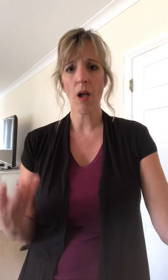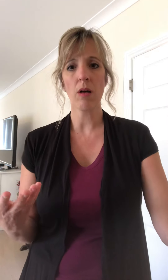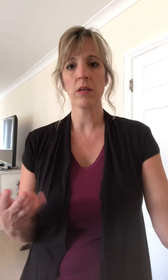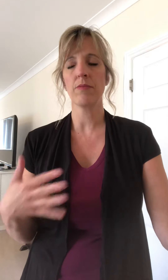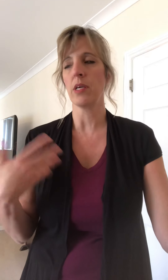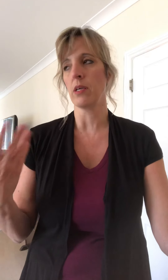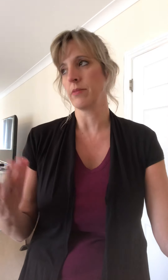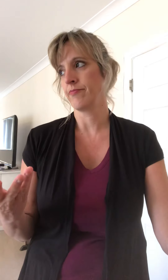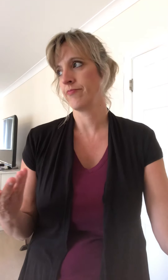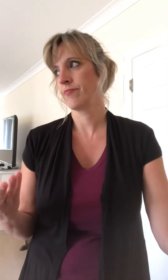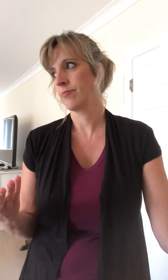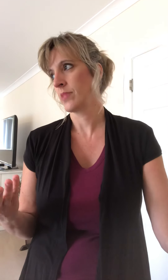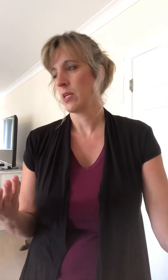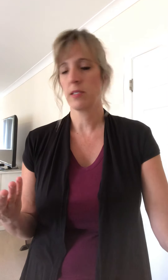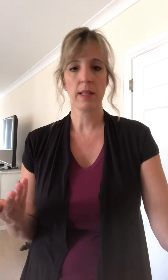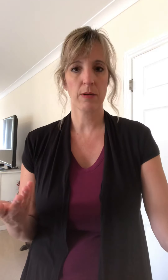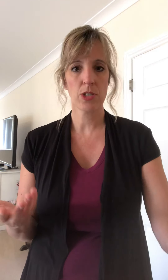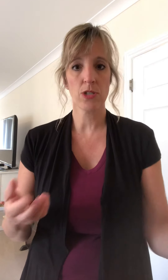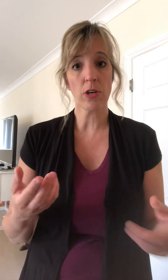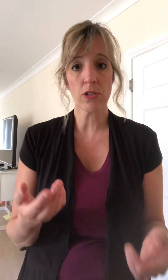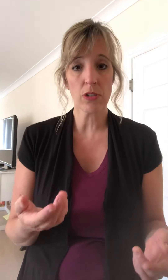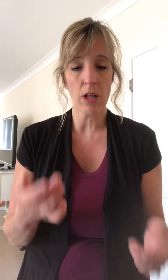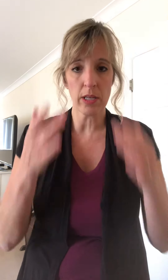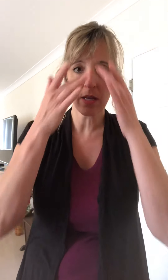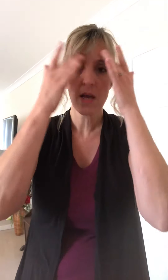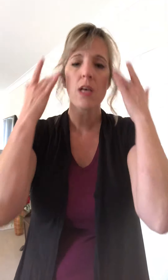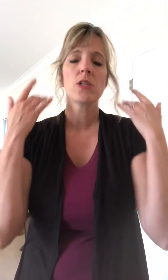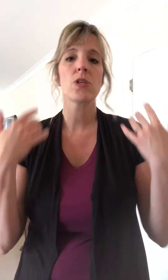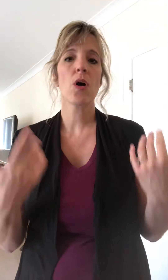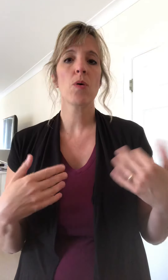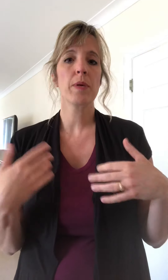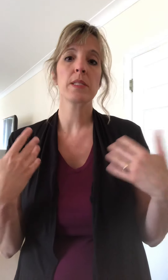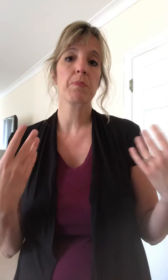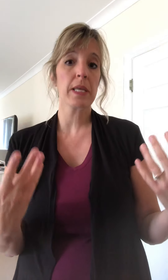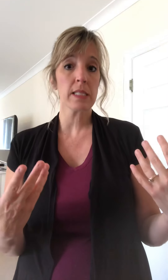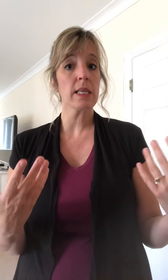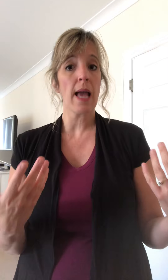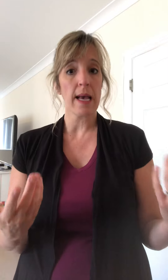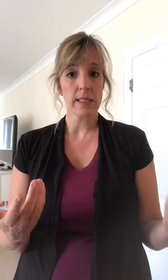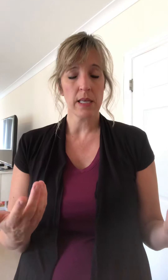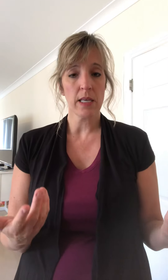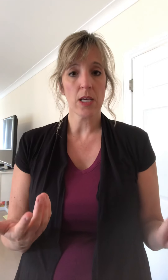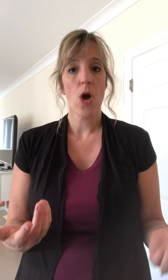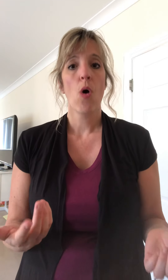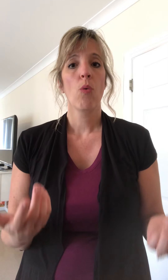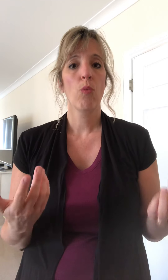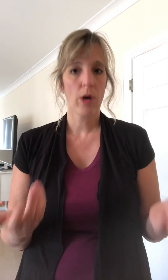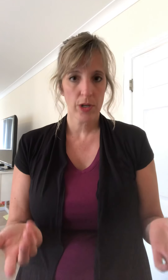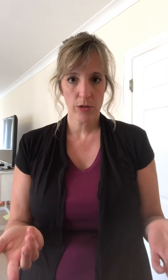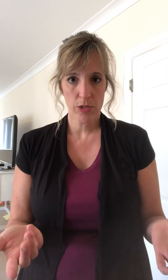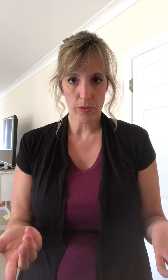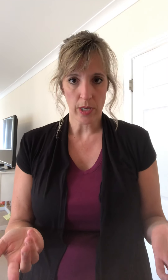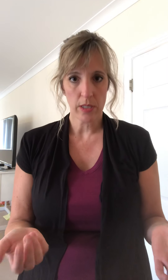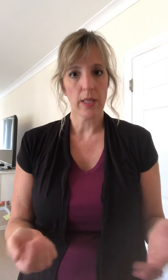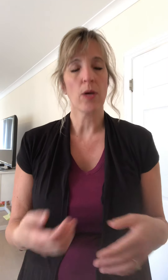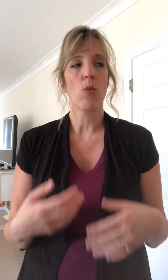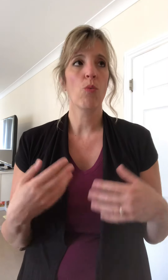all of the sign language instructors call it. So, but it's basically asking, what are you doing? Like, what are